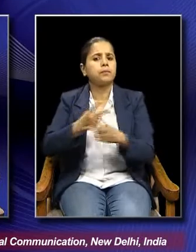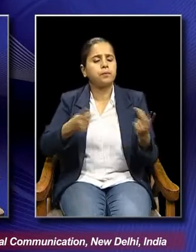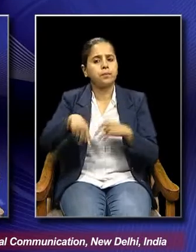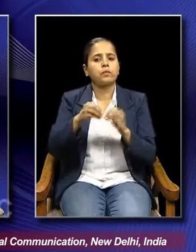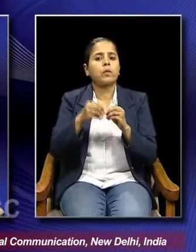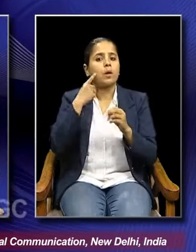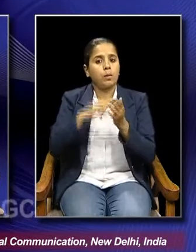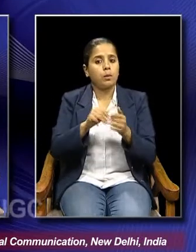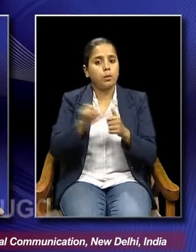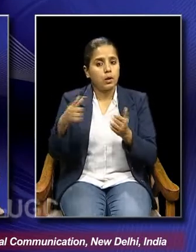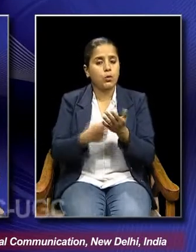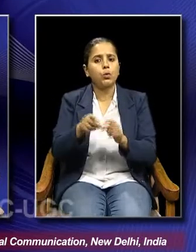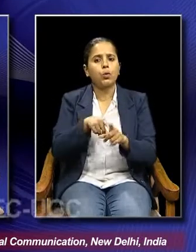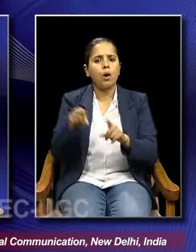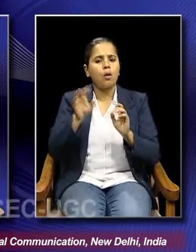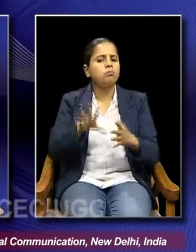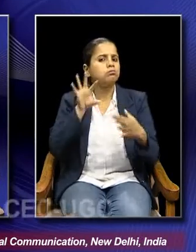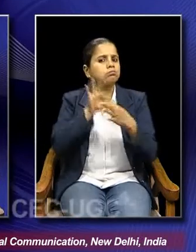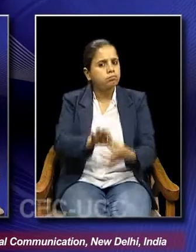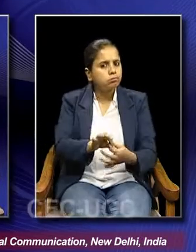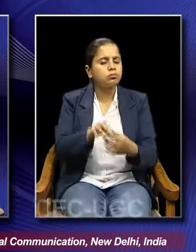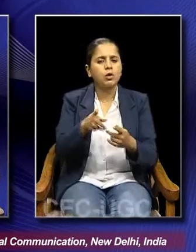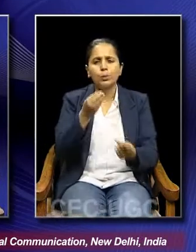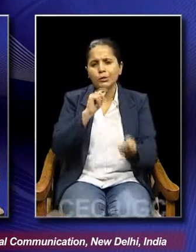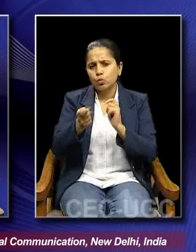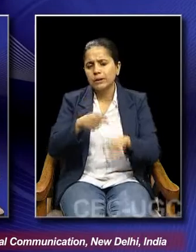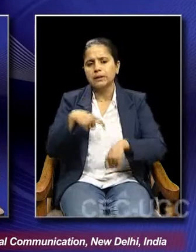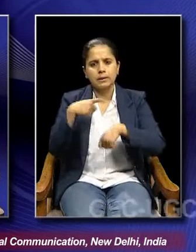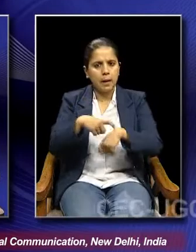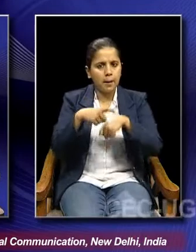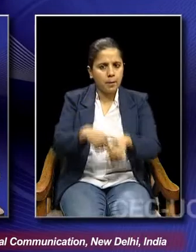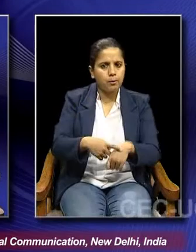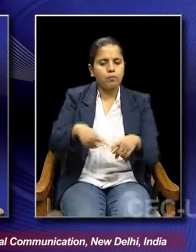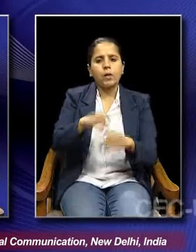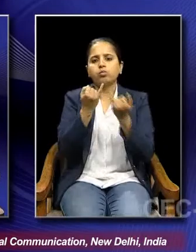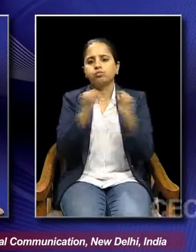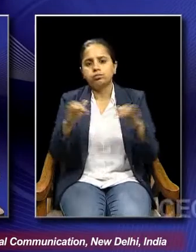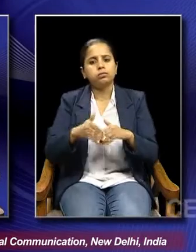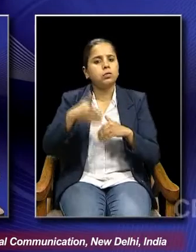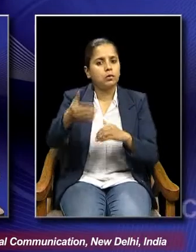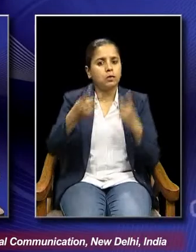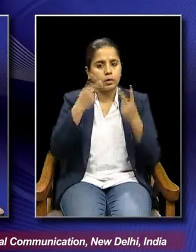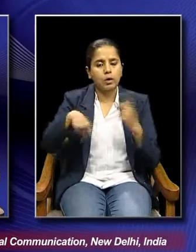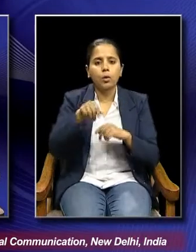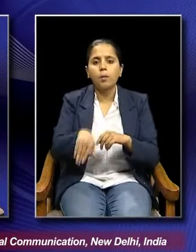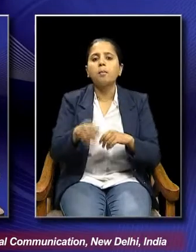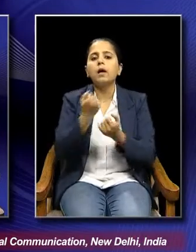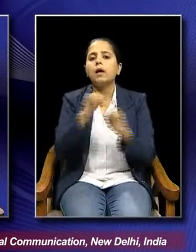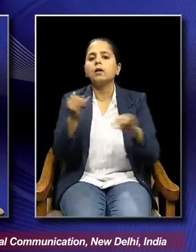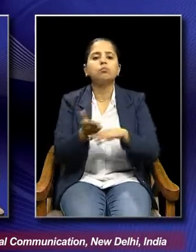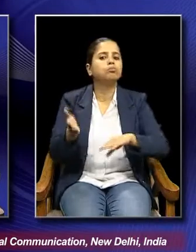Bimal Roy, they were trying to connect with the kind of changing times after independence and his pre-independence